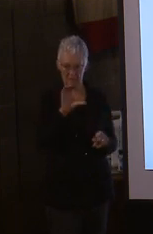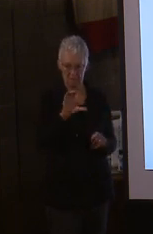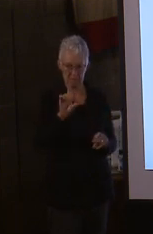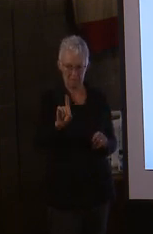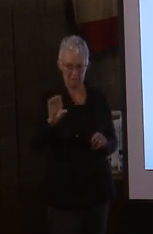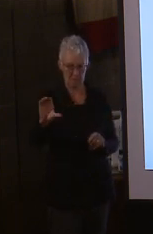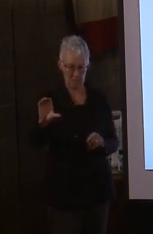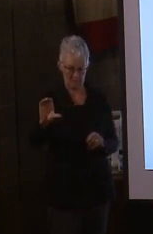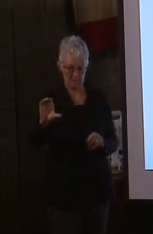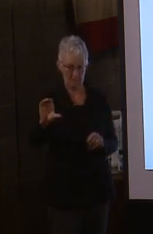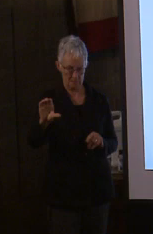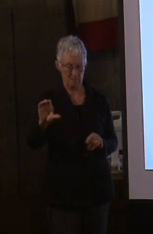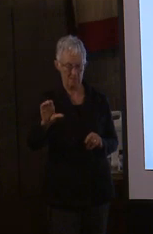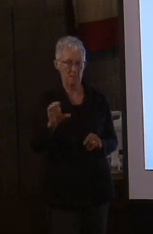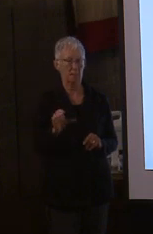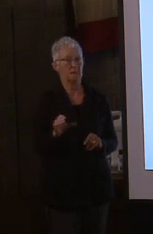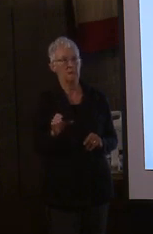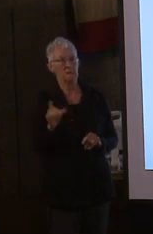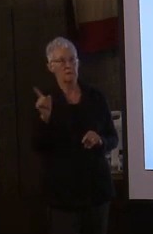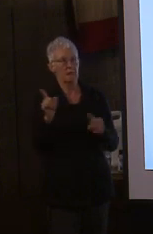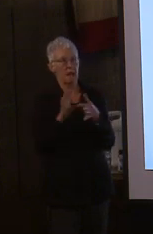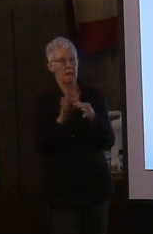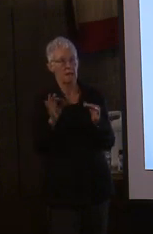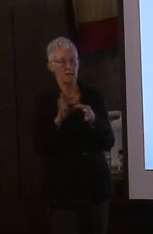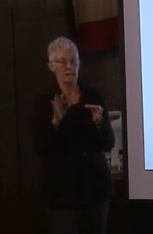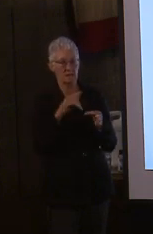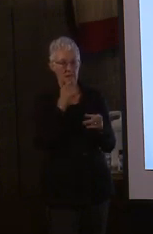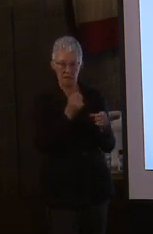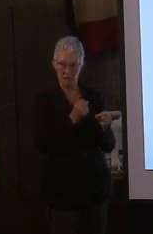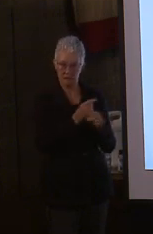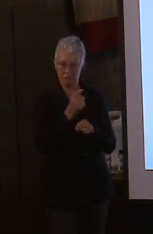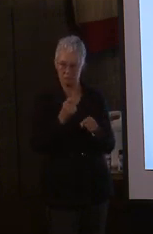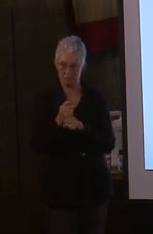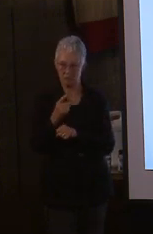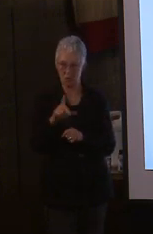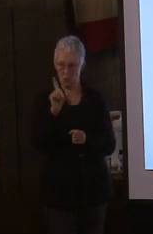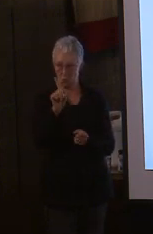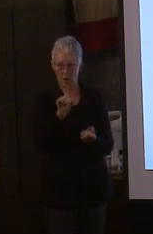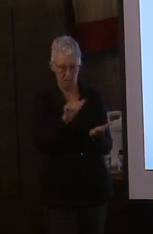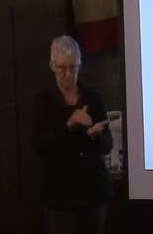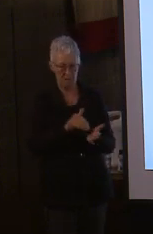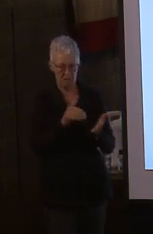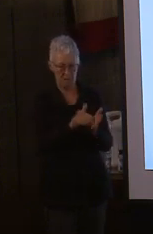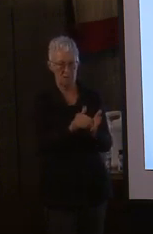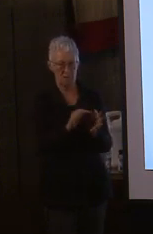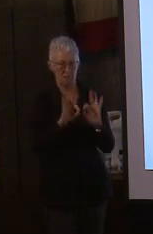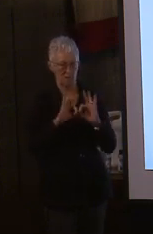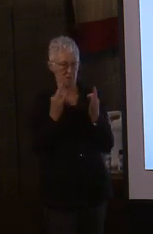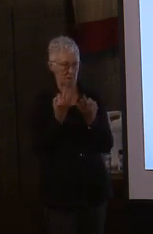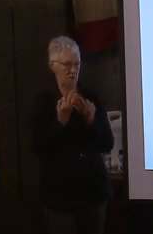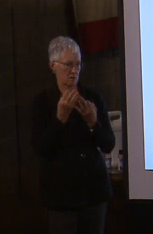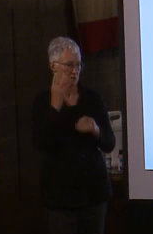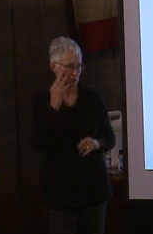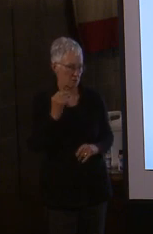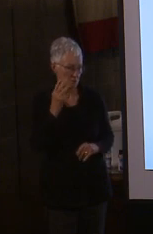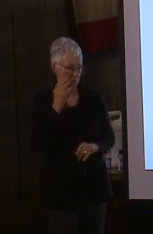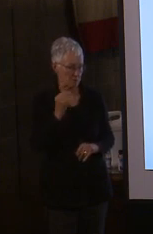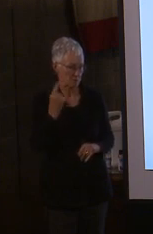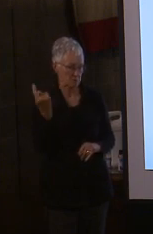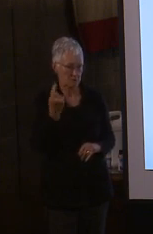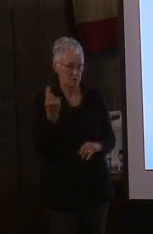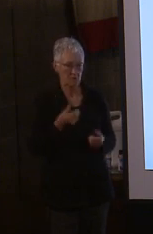that about every year, about 1 million families experience a